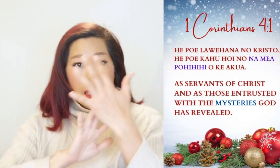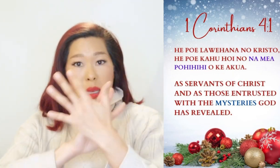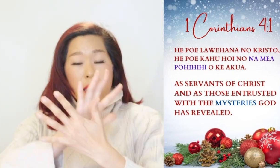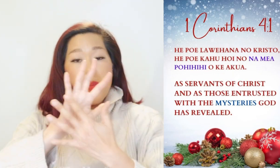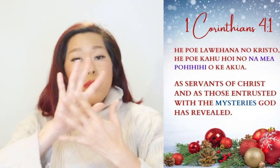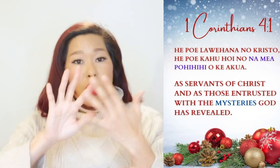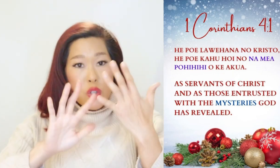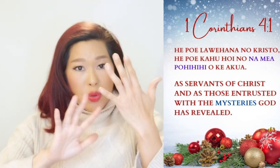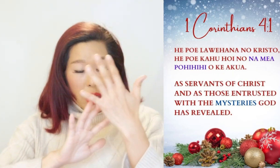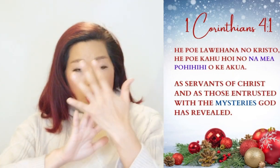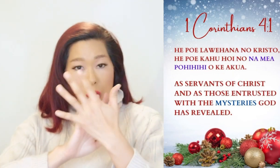the mystery.